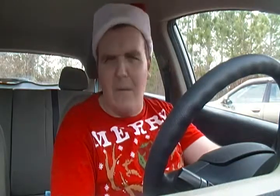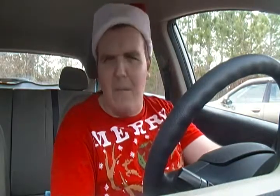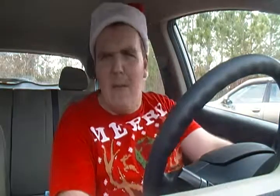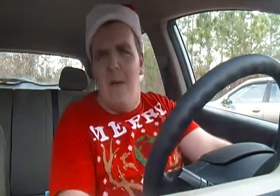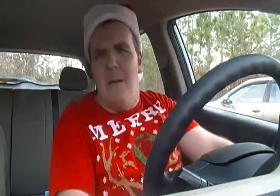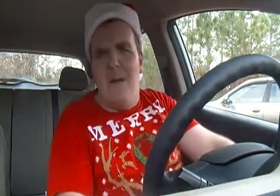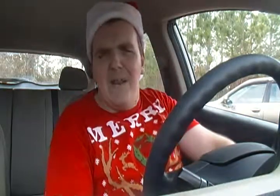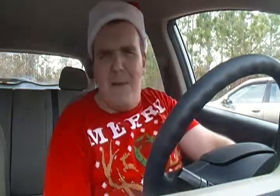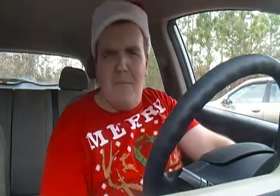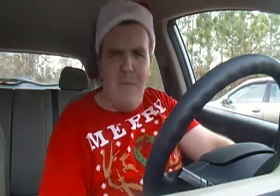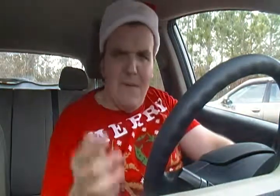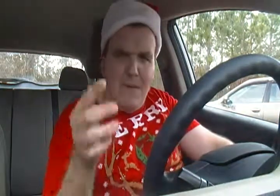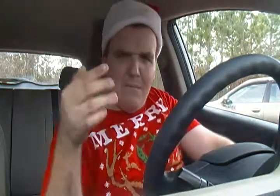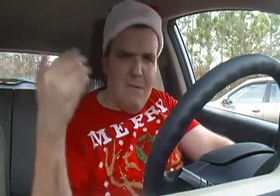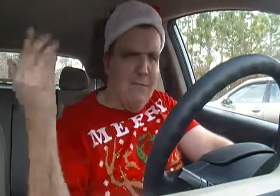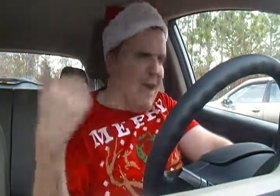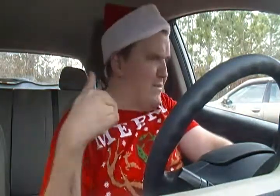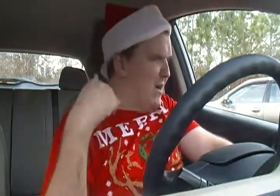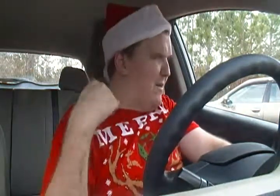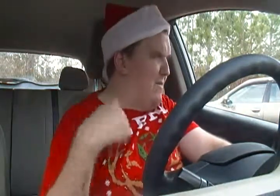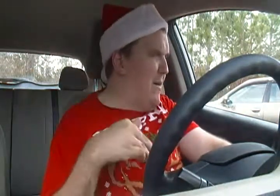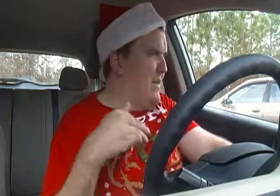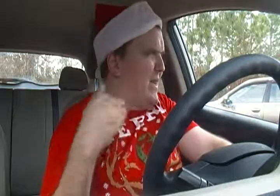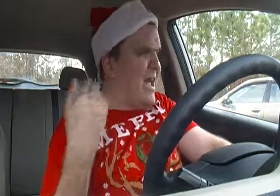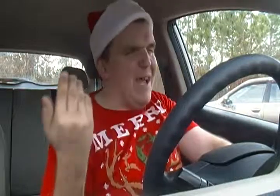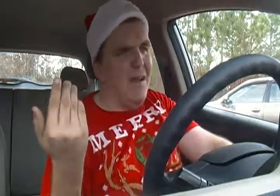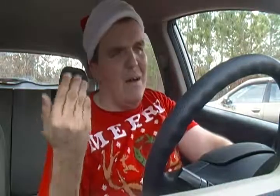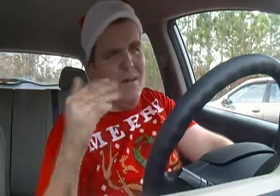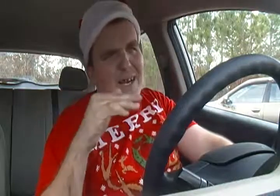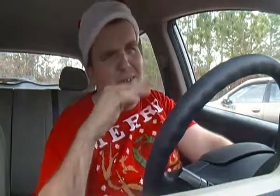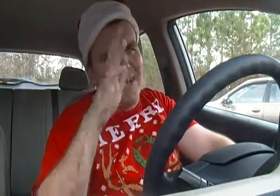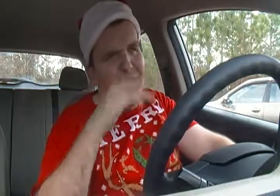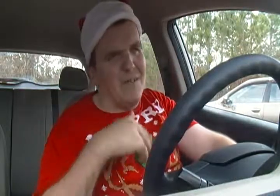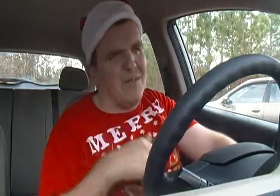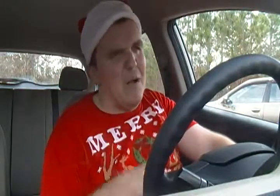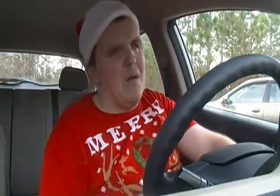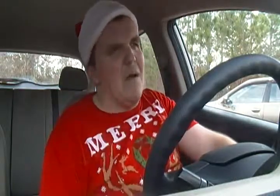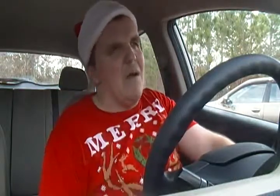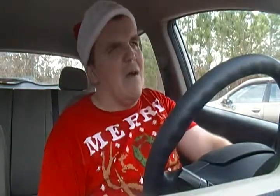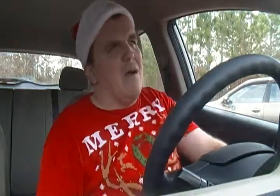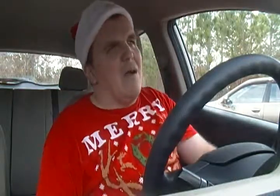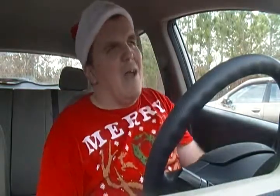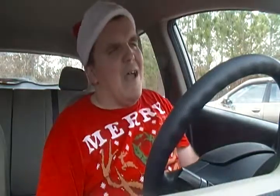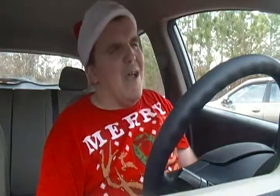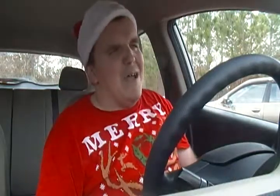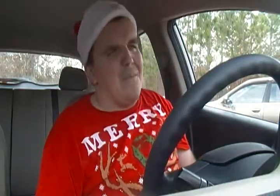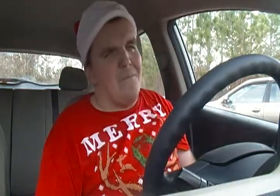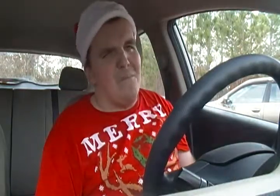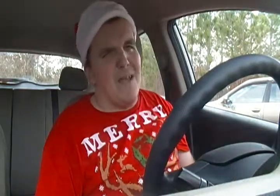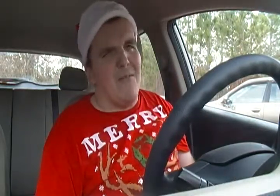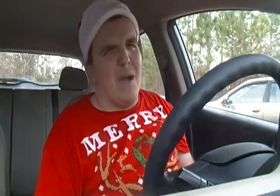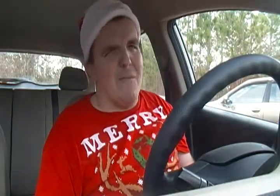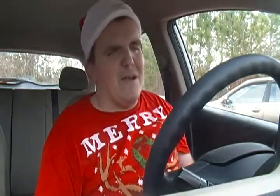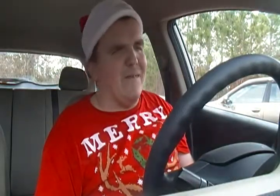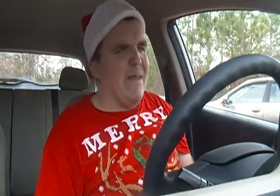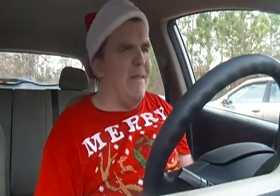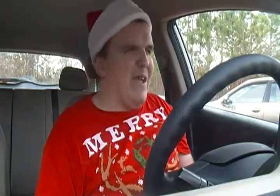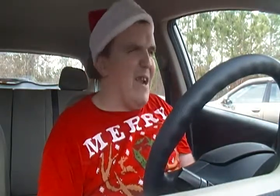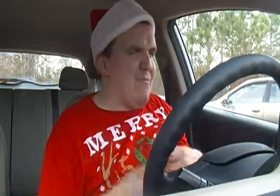i don't know but anyway movie movie wraps up with the mom and the dad uh looking outside at the snow and then ralphie's laying